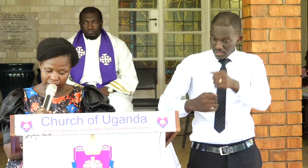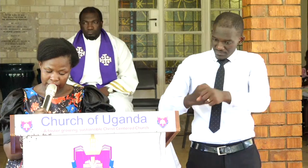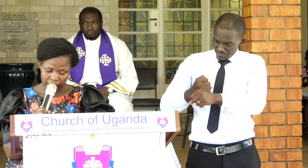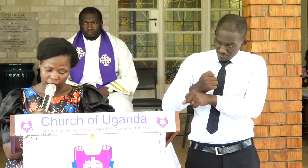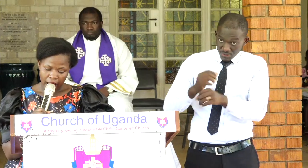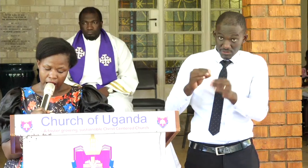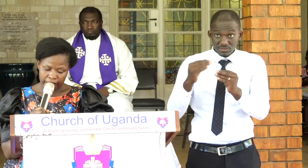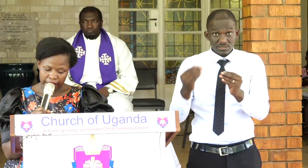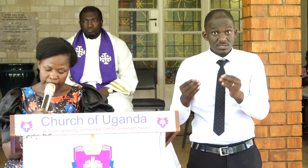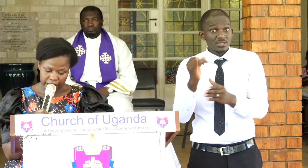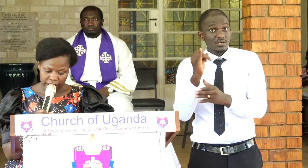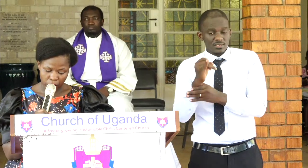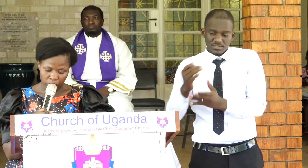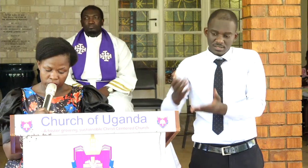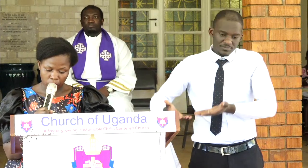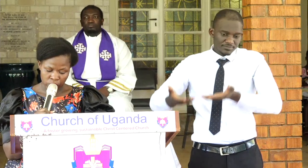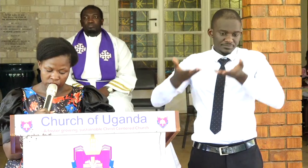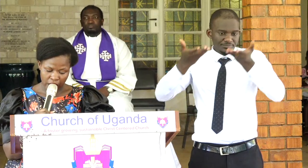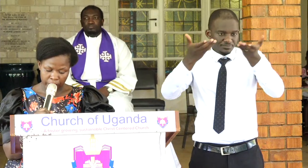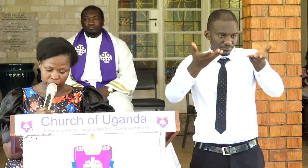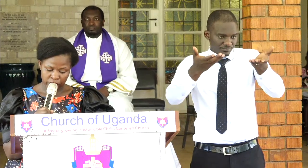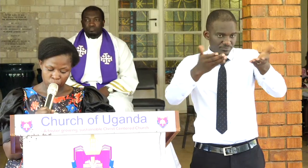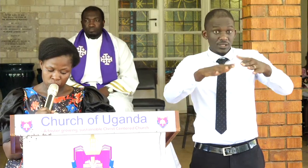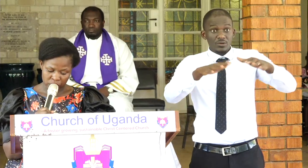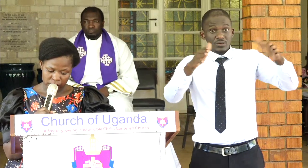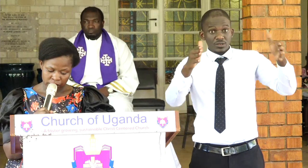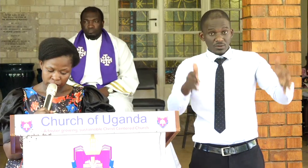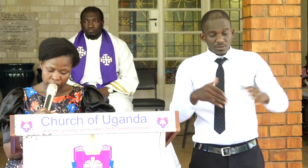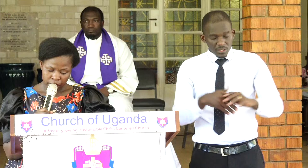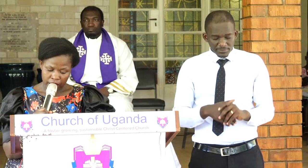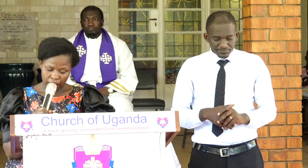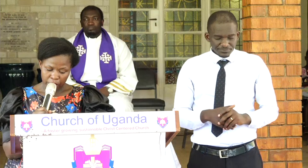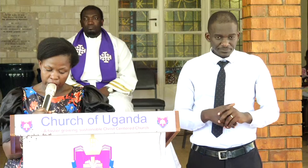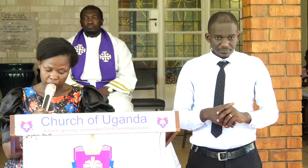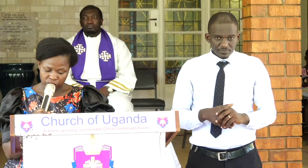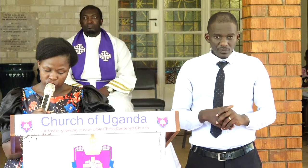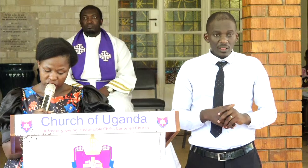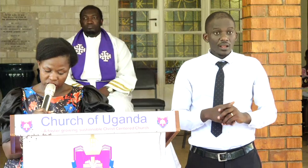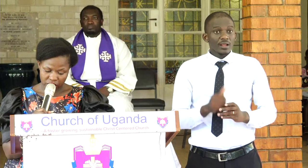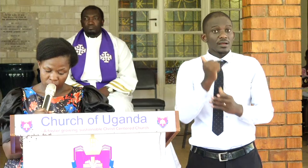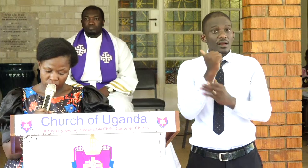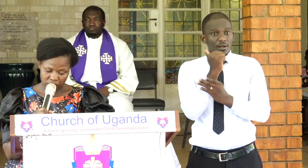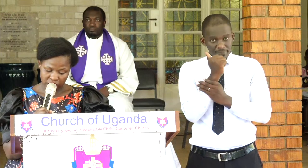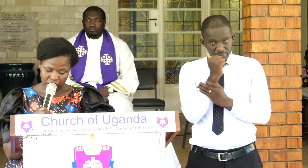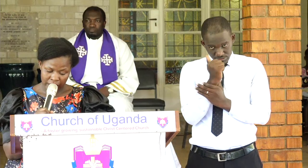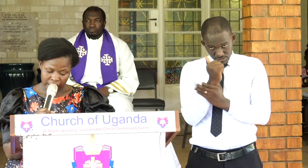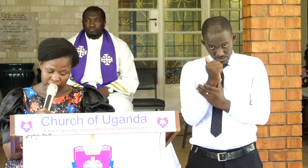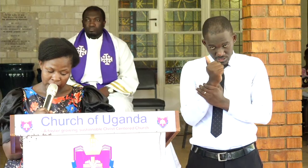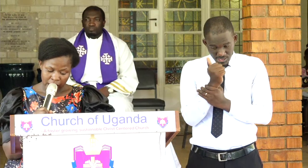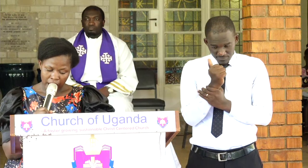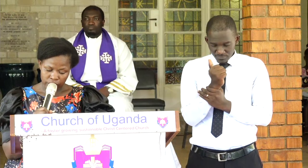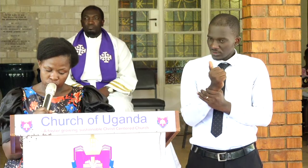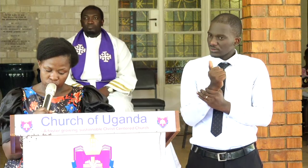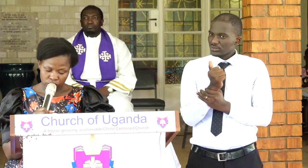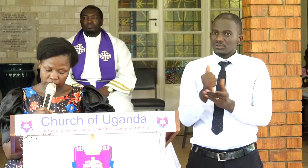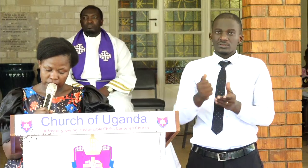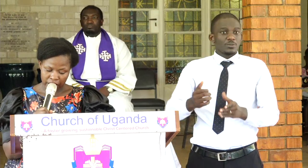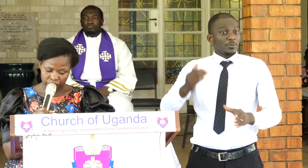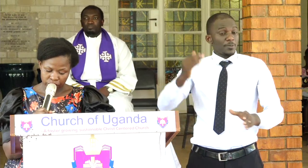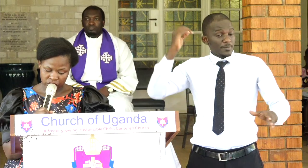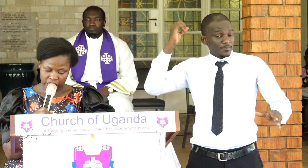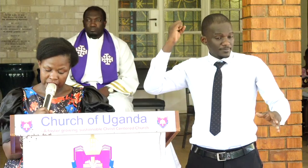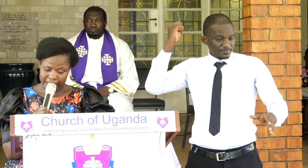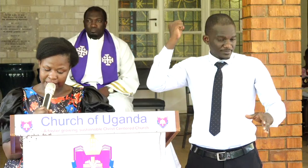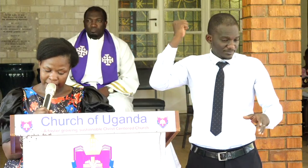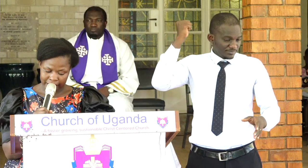his son, and laid him on the altar upon the wood. And Abraham stretched out his hand and took the